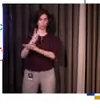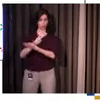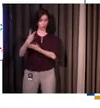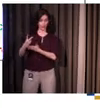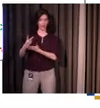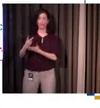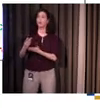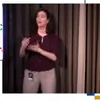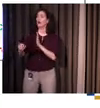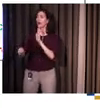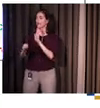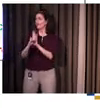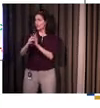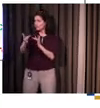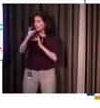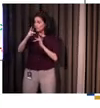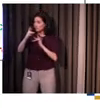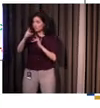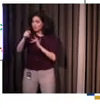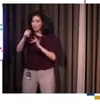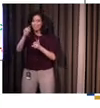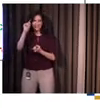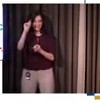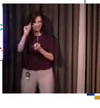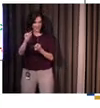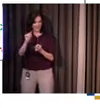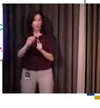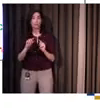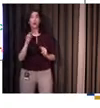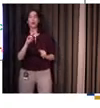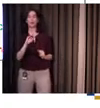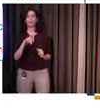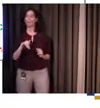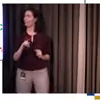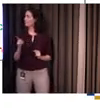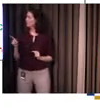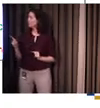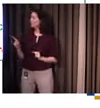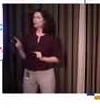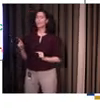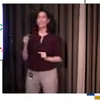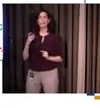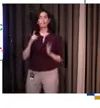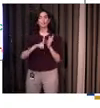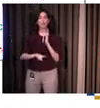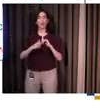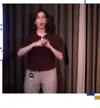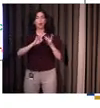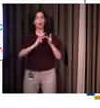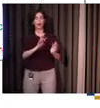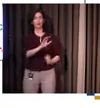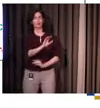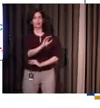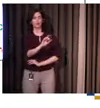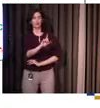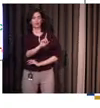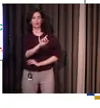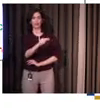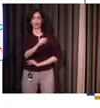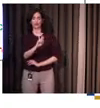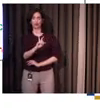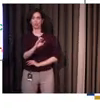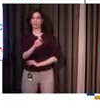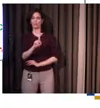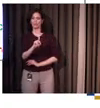decreasing, if you were to look at the map, which folks can pull up on the LDH COVID dashboard, you'll see that it's a